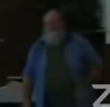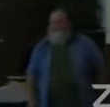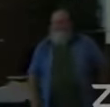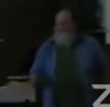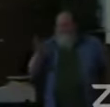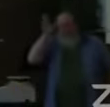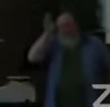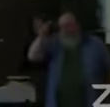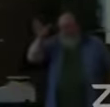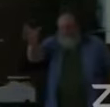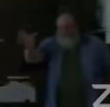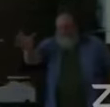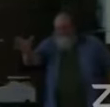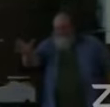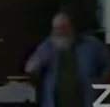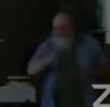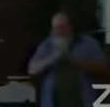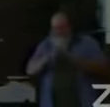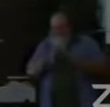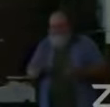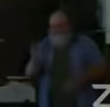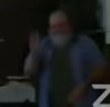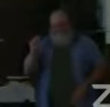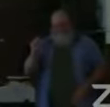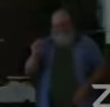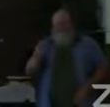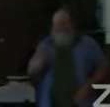I'm going to grandma's house.